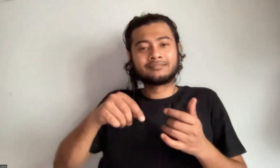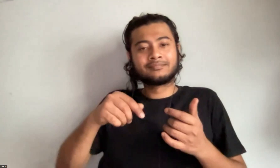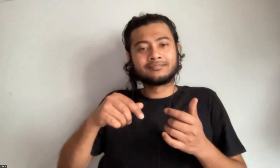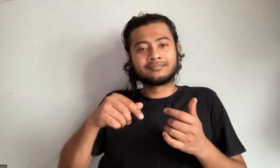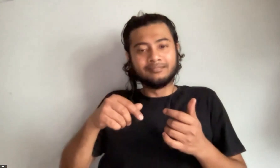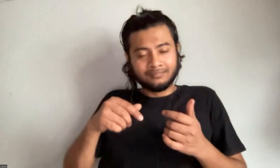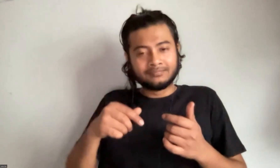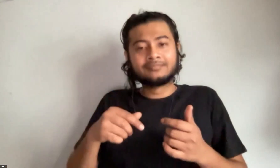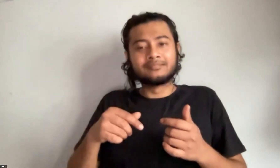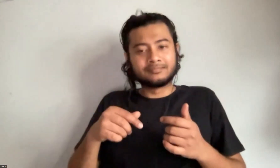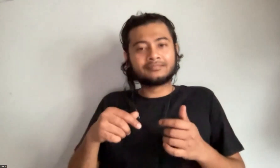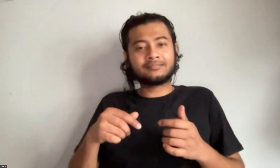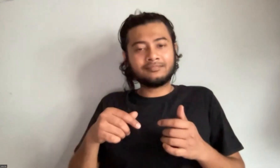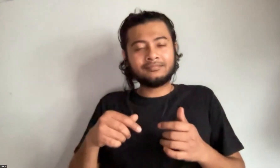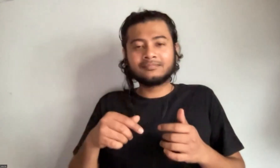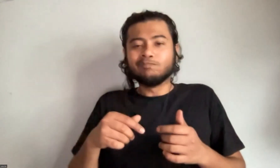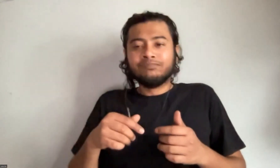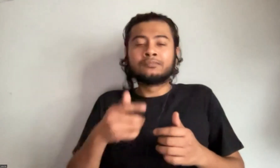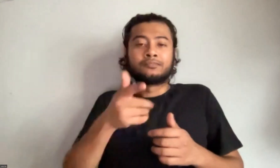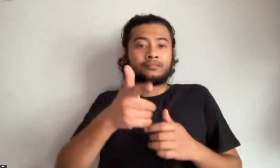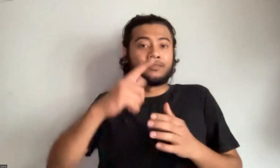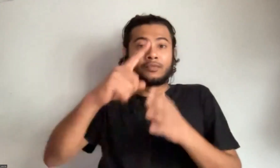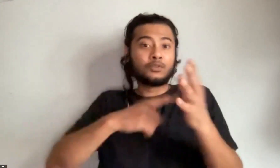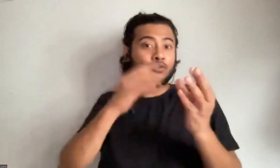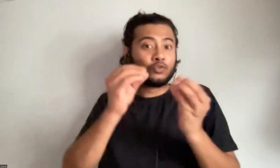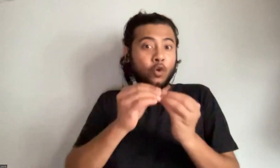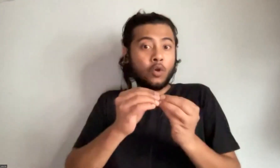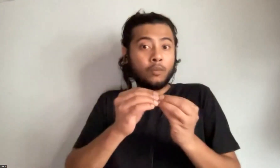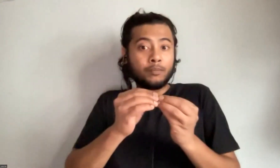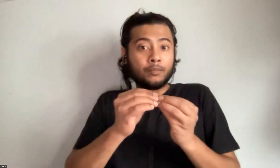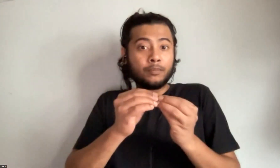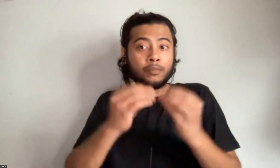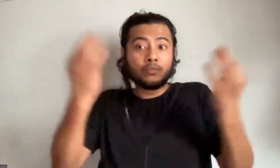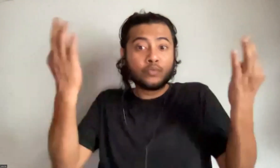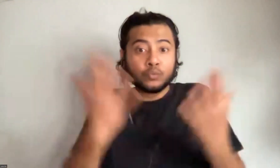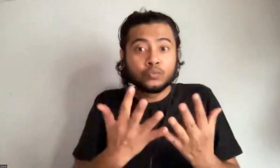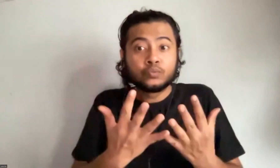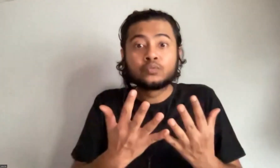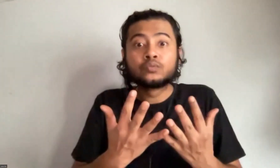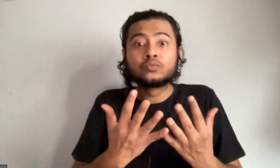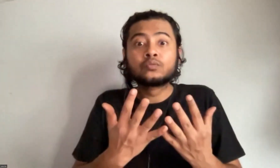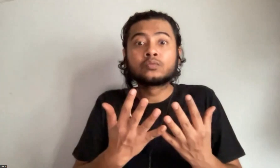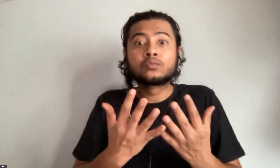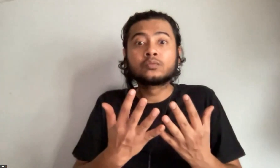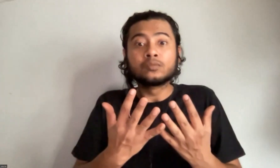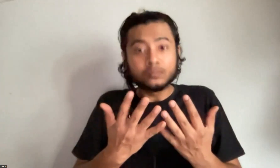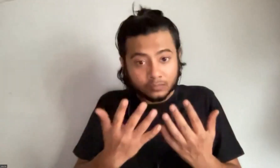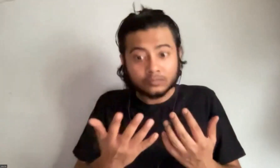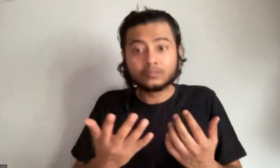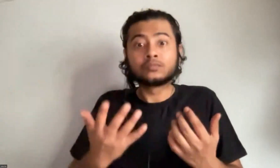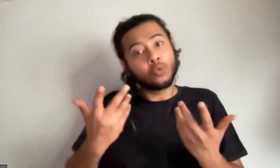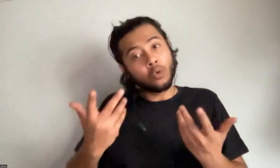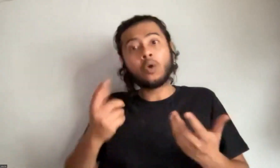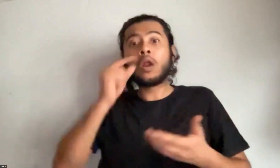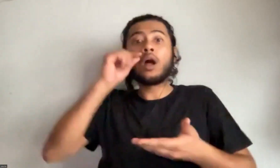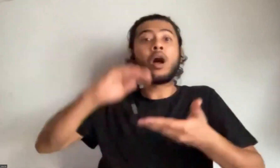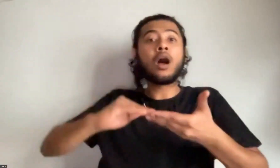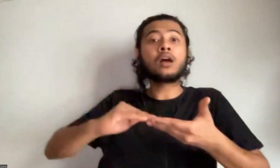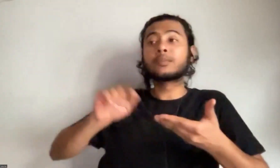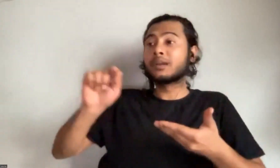exams, or having a new job, or having a wonderful bank balance will not give you permanent happiness. They will give you happiness,